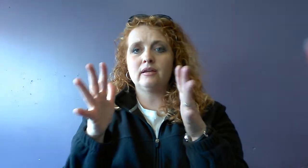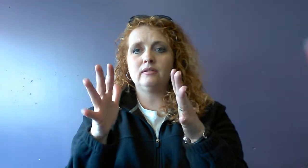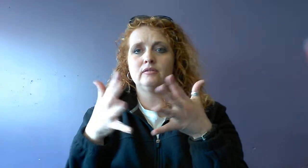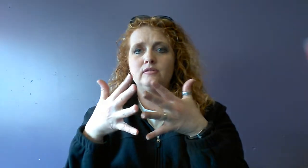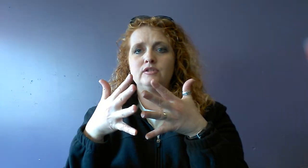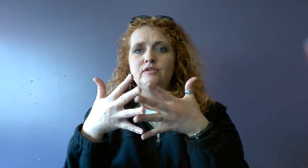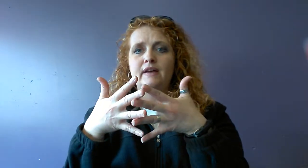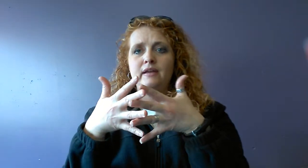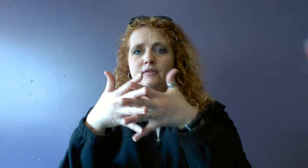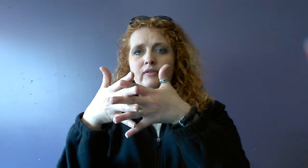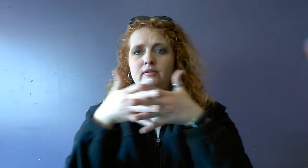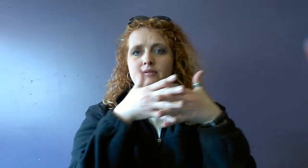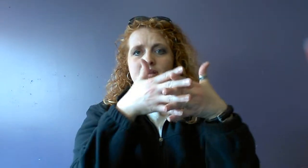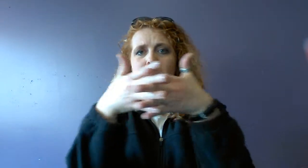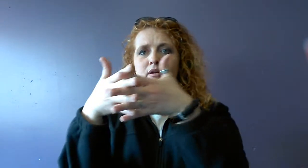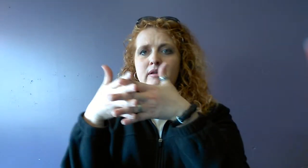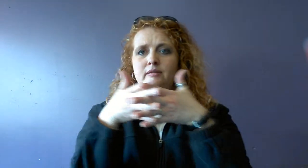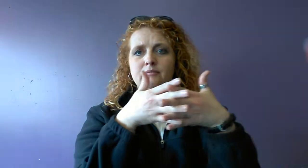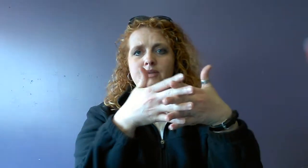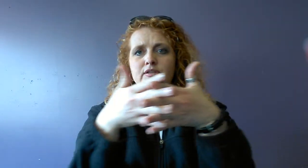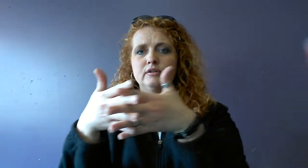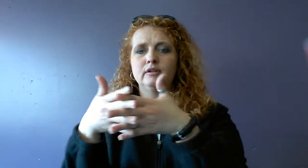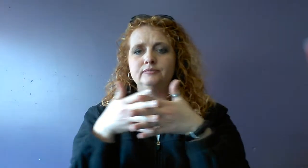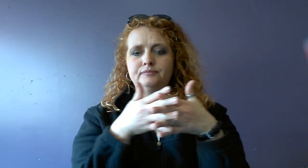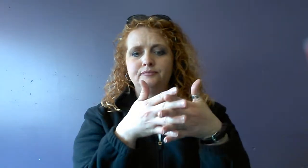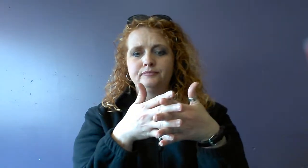America, two fives, America in a circle.